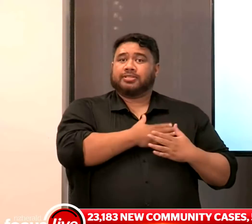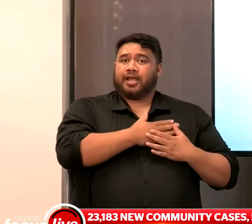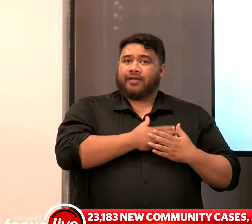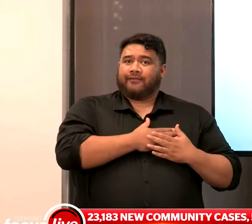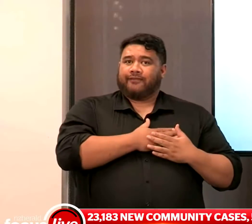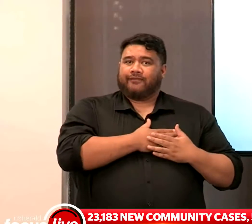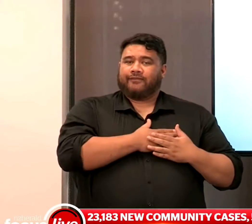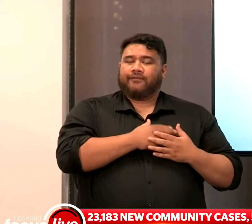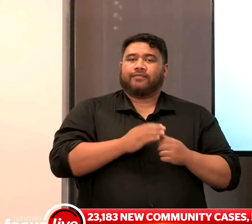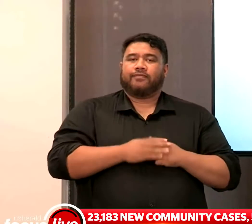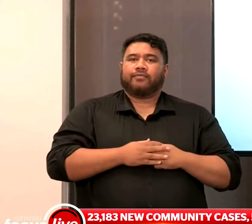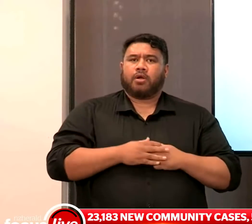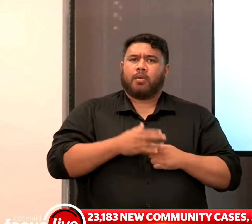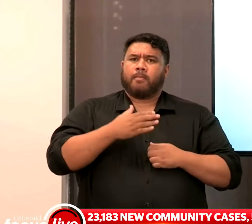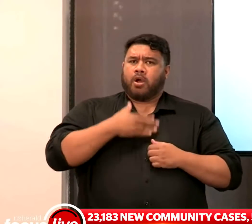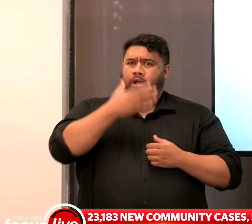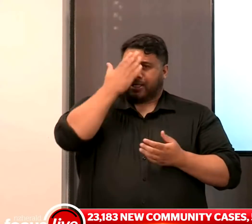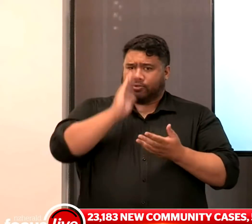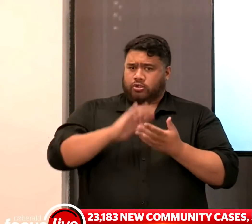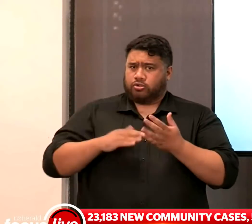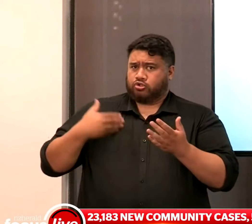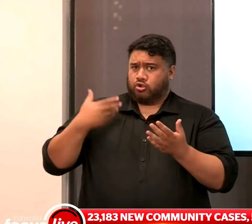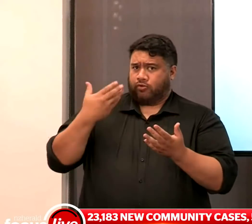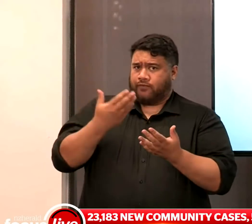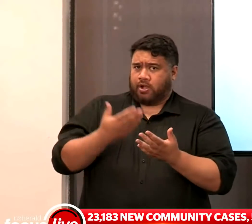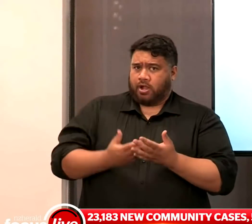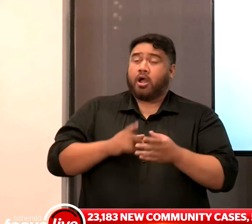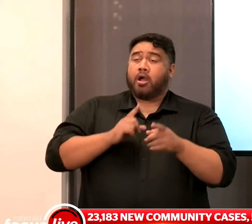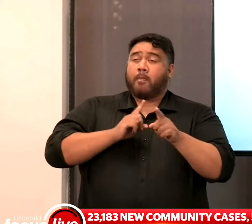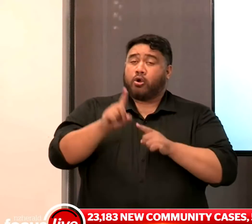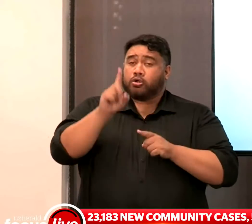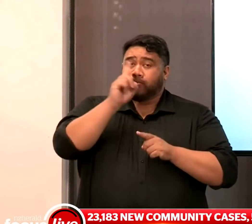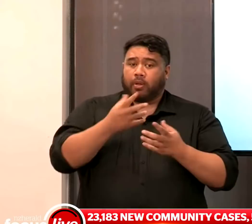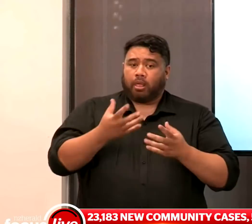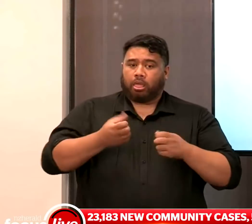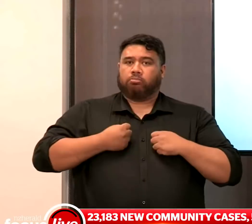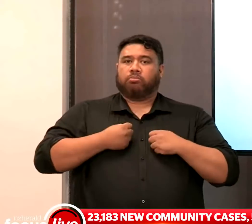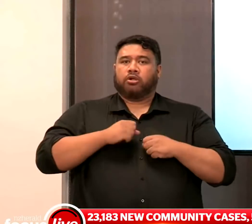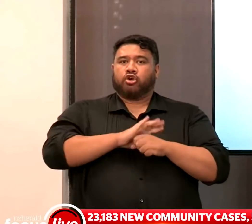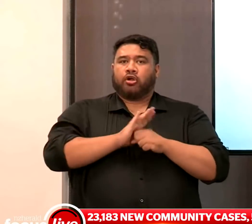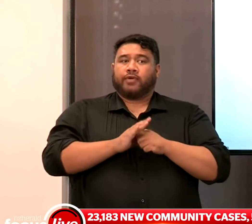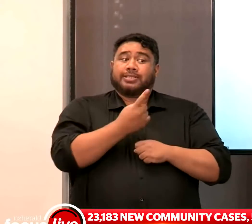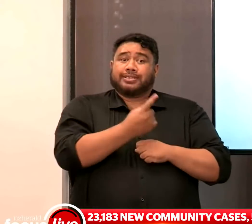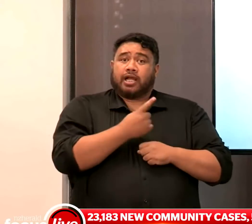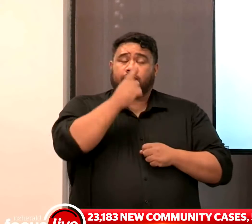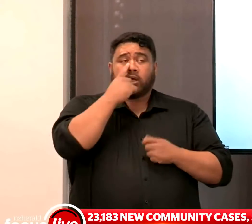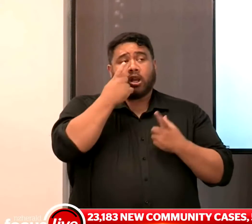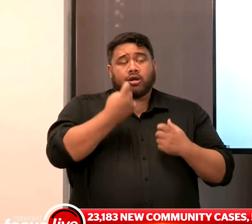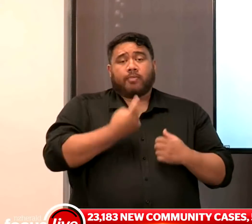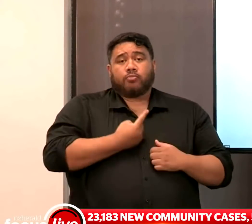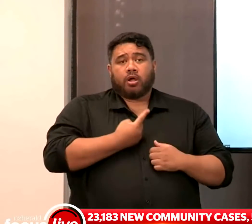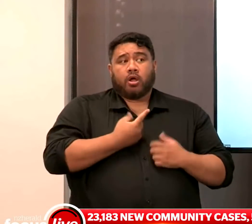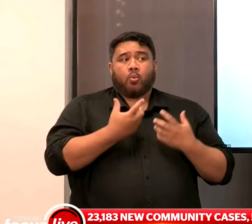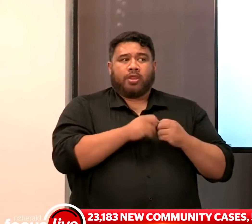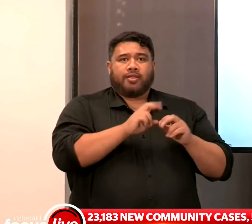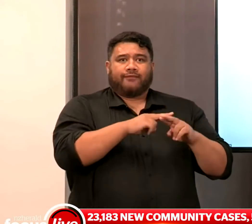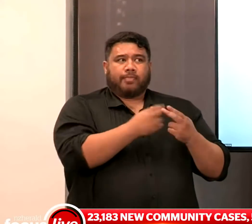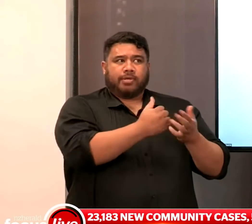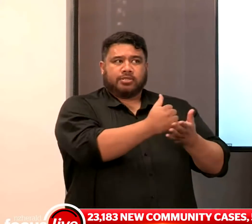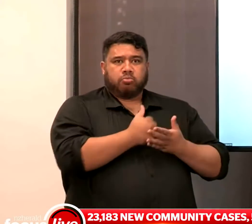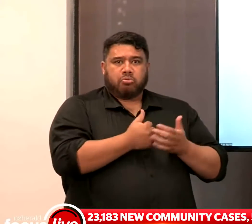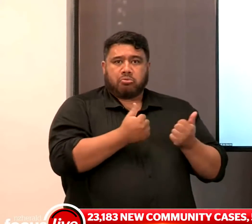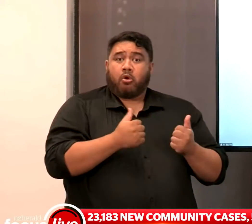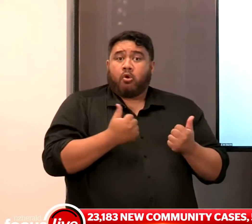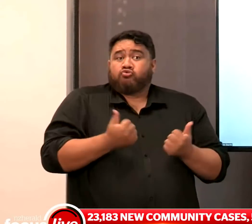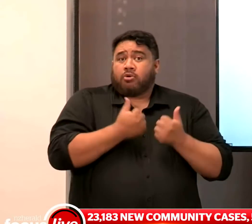of working, the majority of people who are catching COVID are able to care for themselves with support of their whānau and